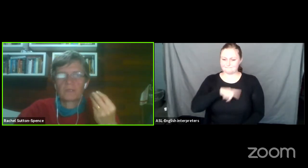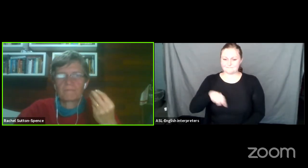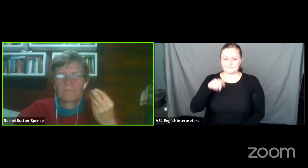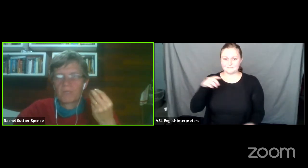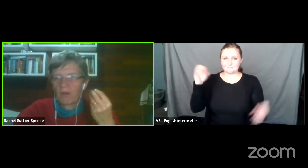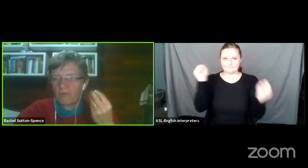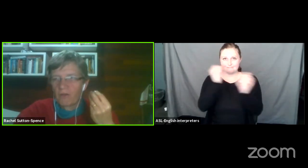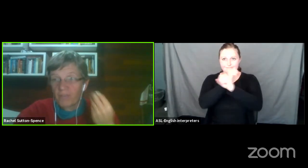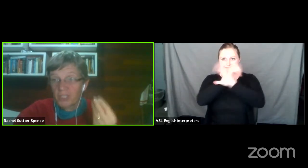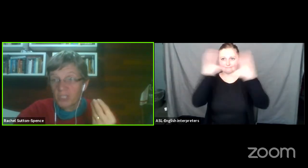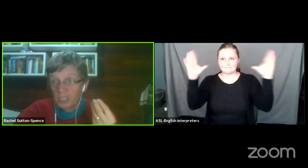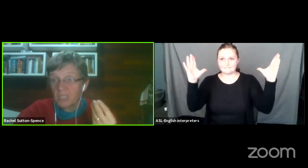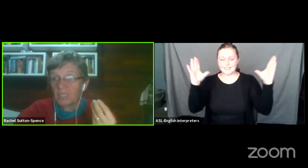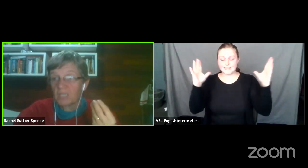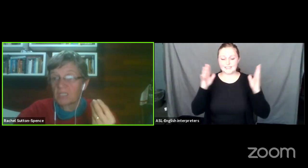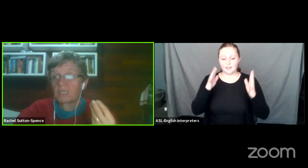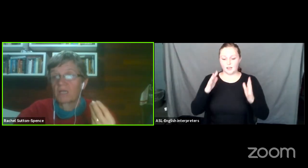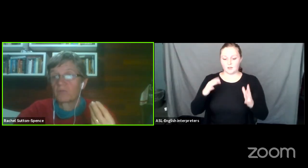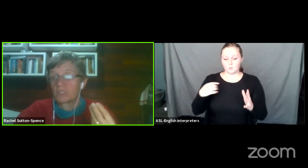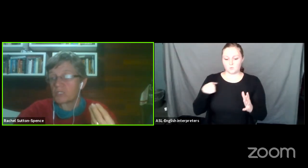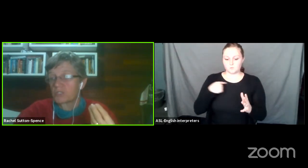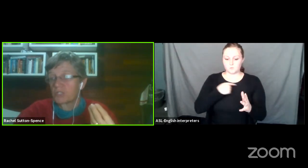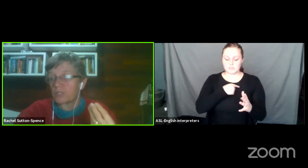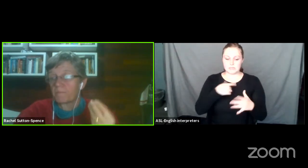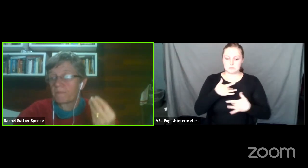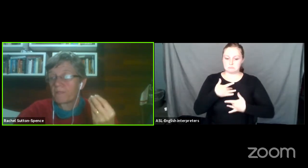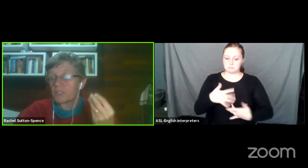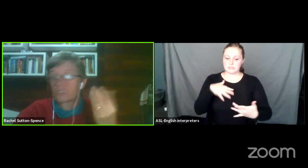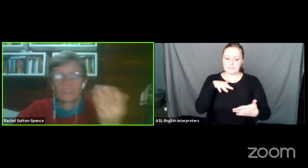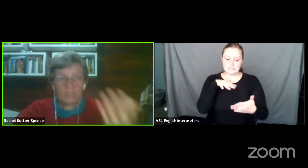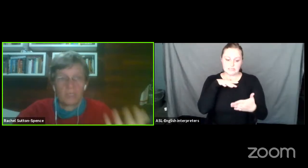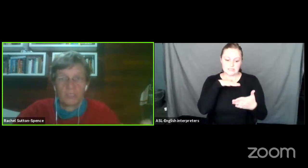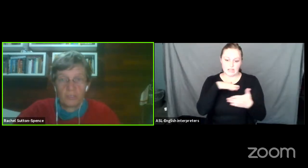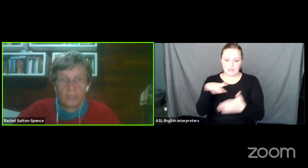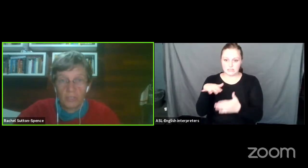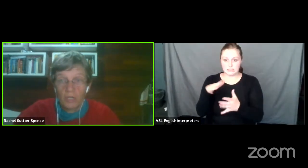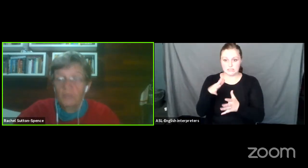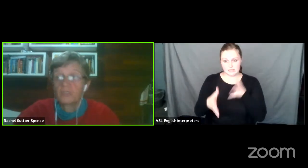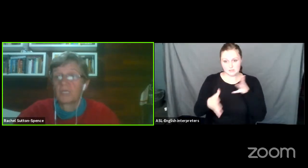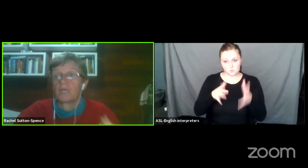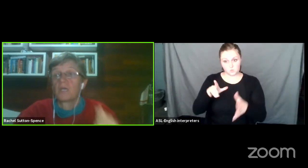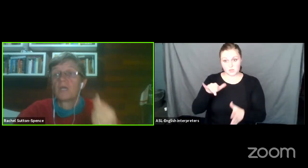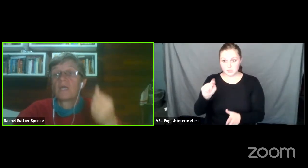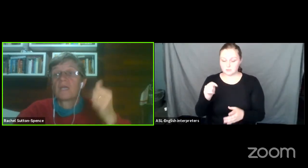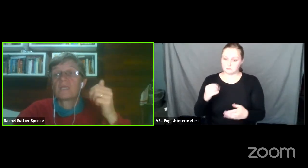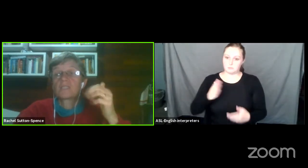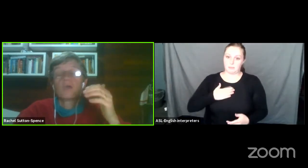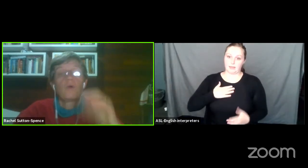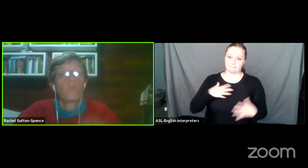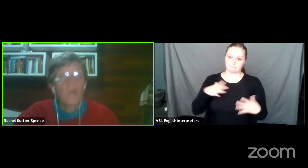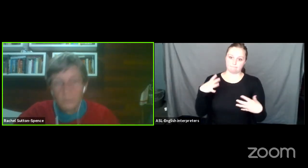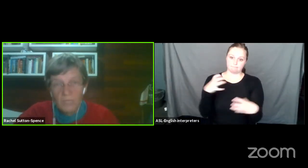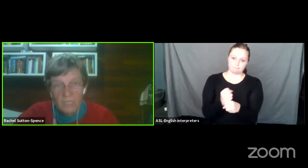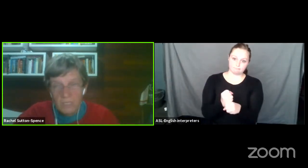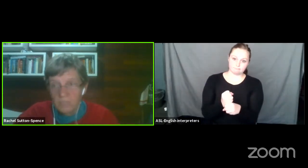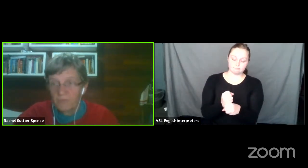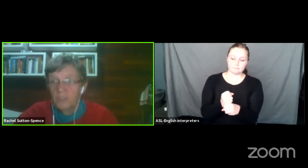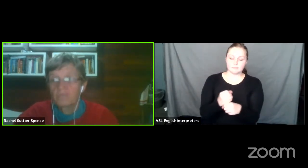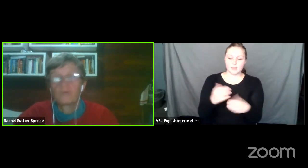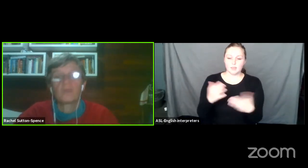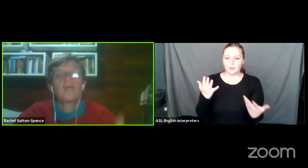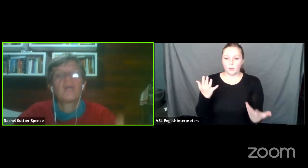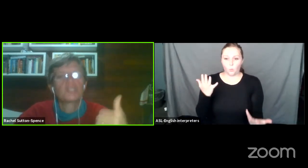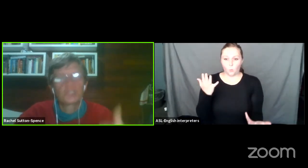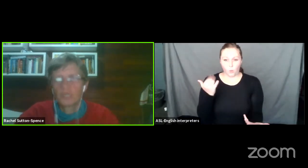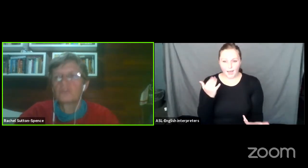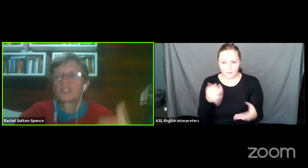language, of us studying sign language literature, just to conclude here, is why do we need it? First